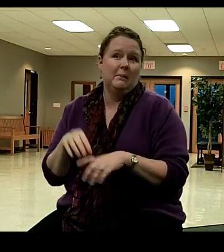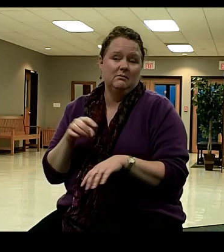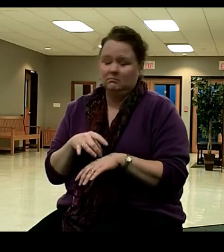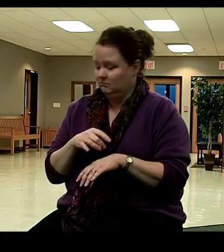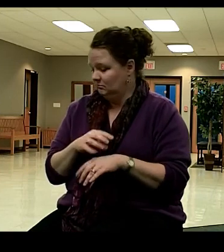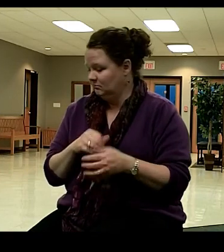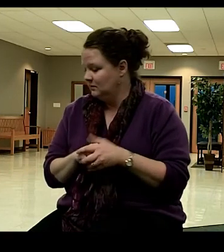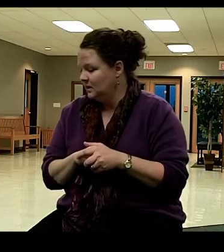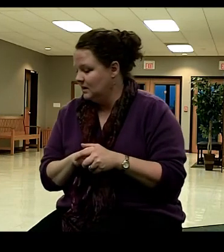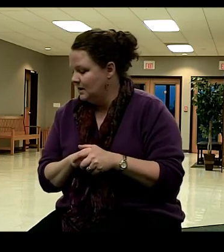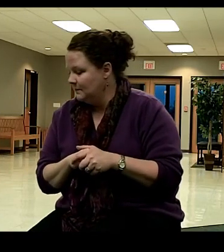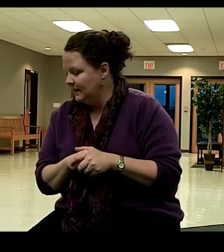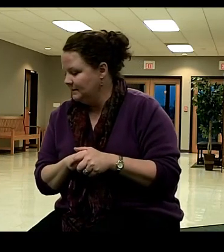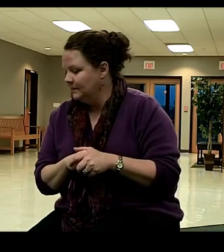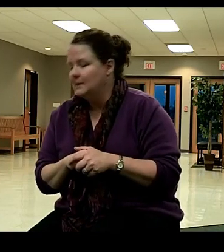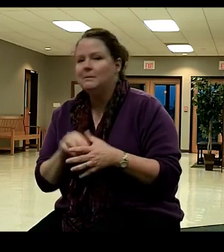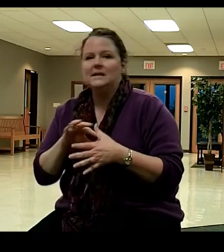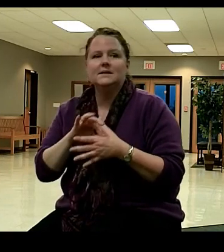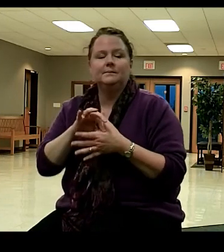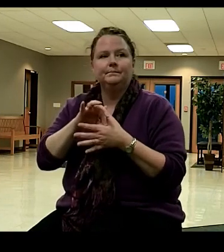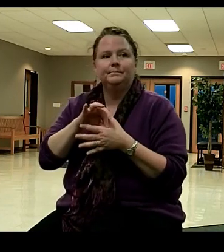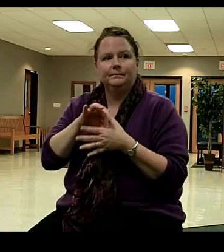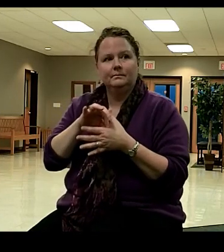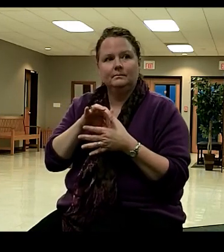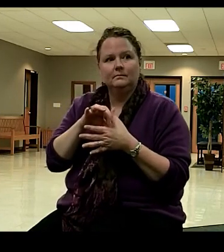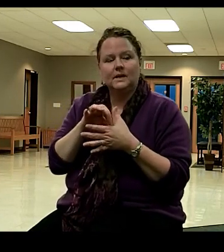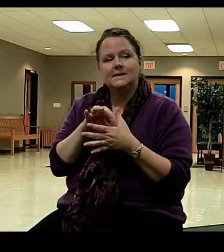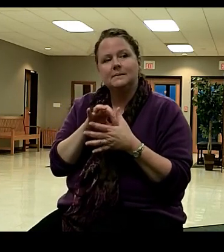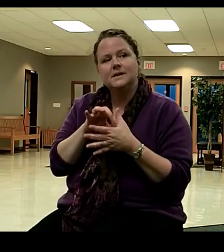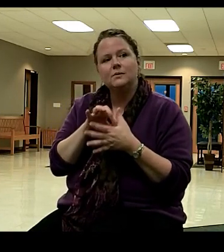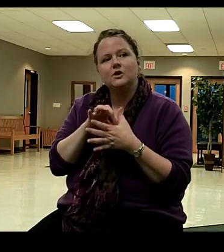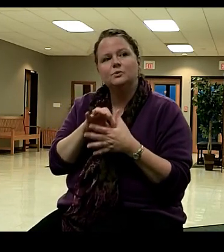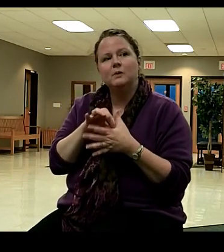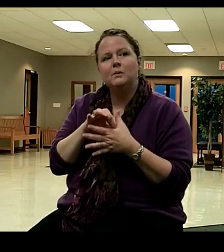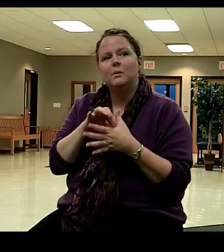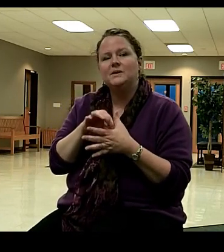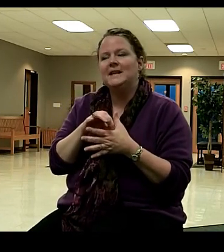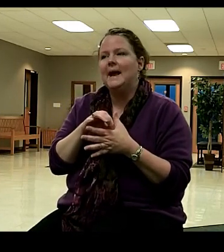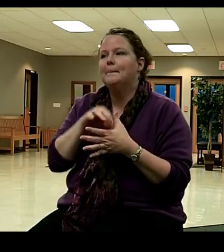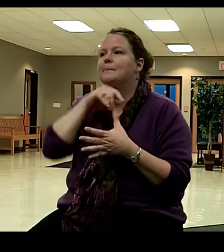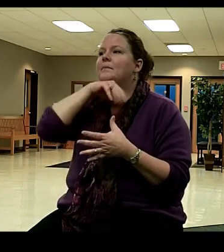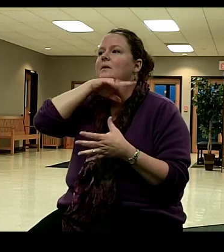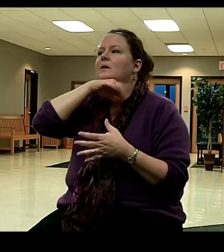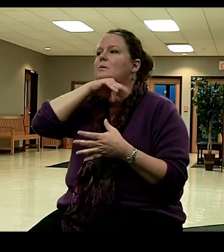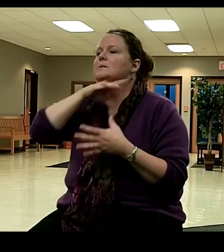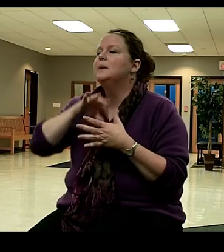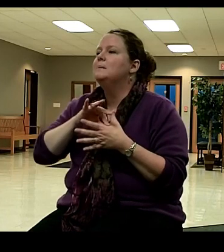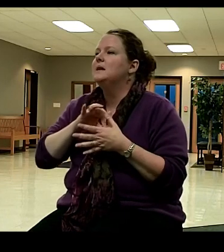it. Melon. Meat. Same sign we used, remember, when we did ham, was pig meat.